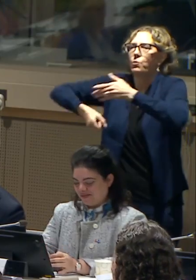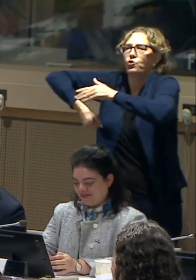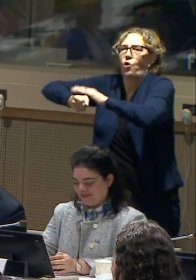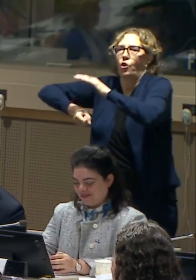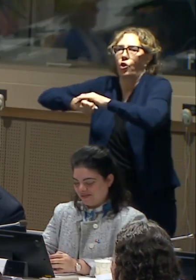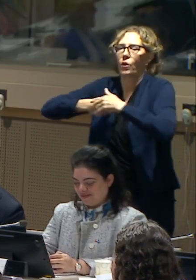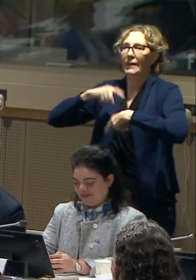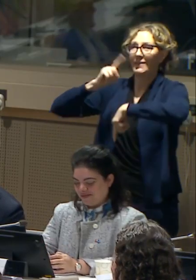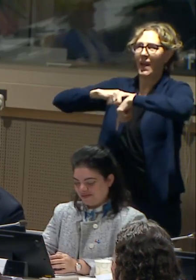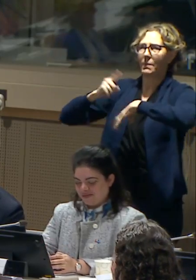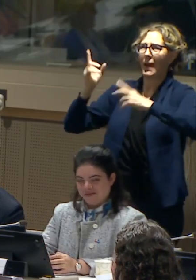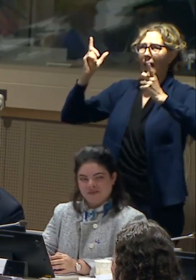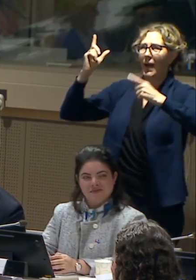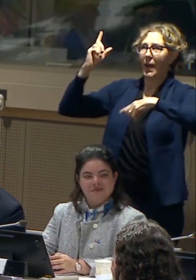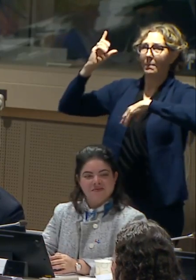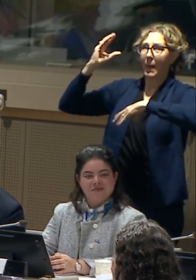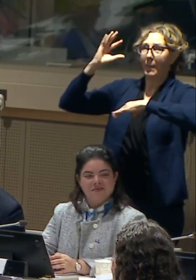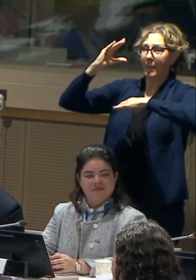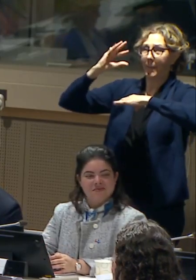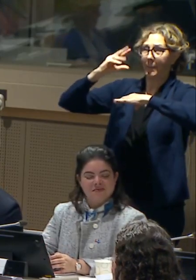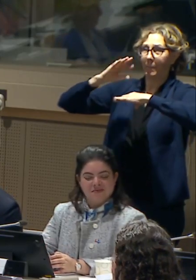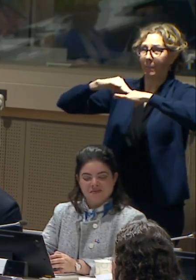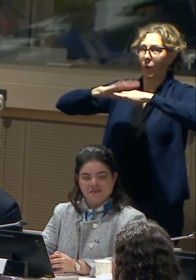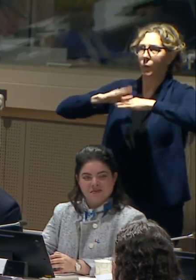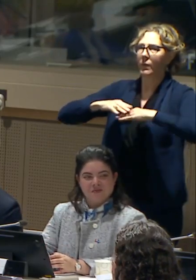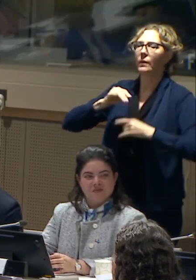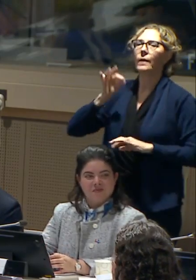card. Okay, so Chris, over to you.